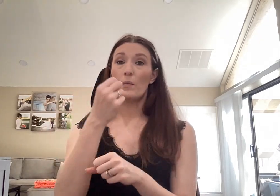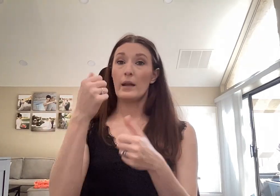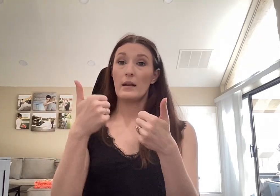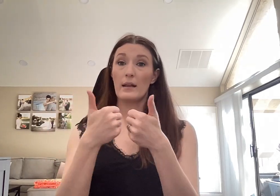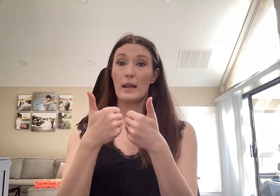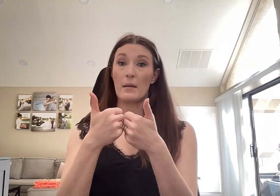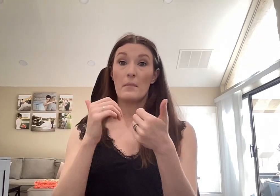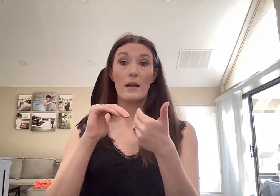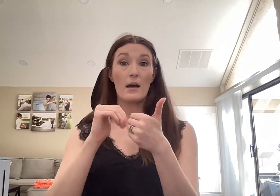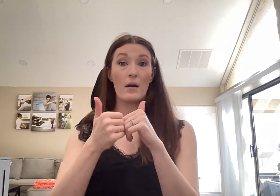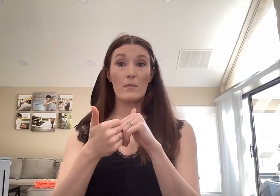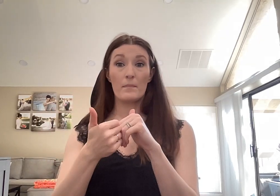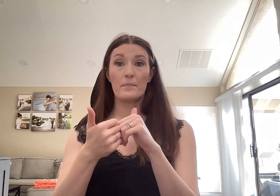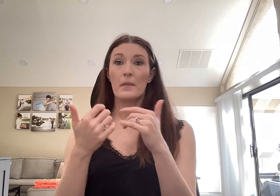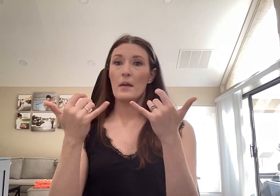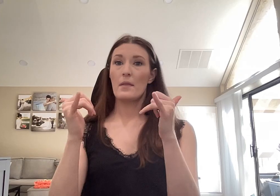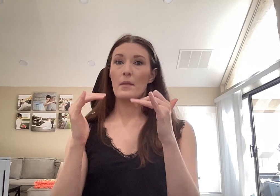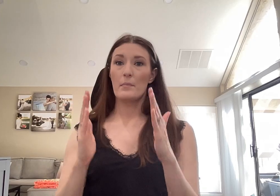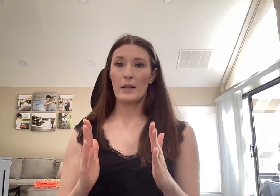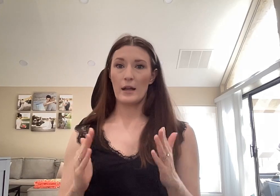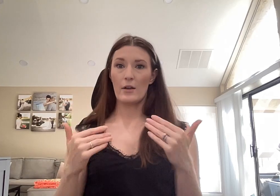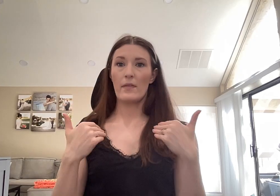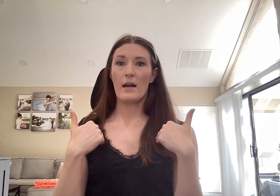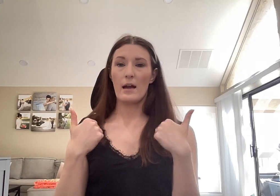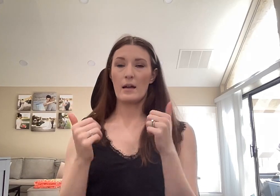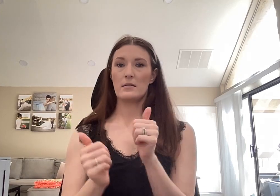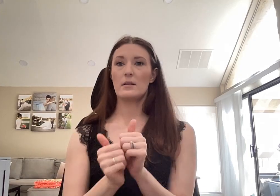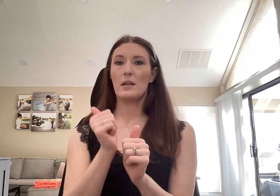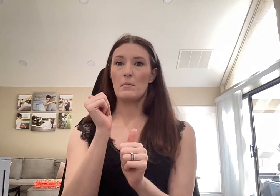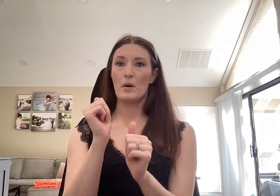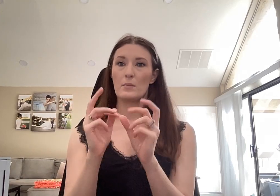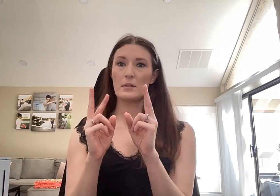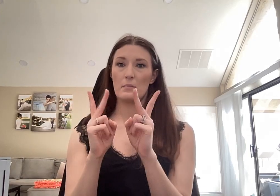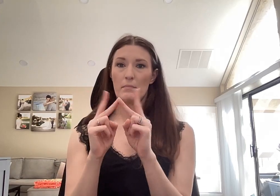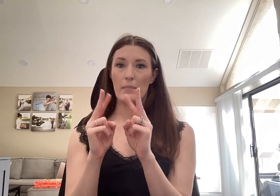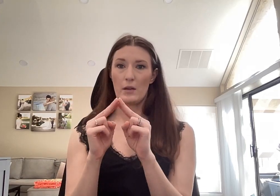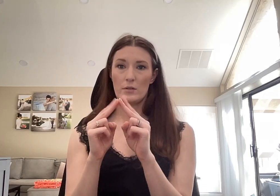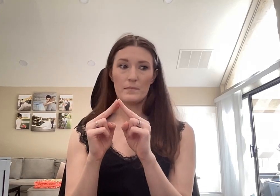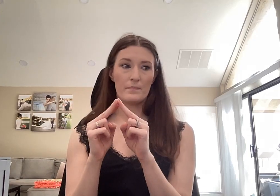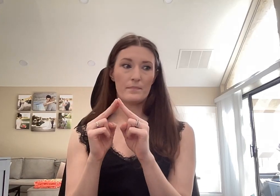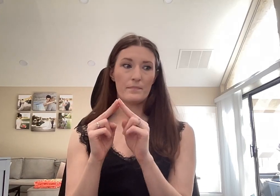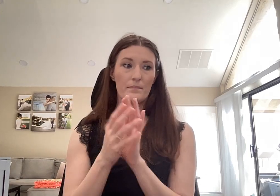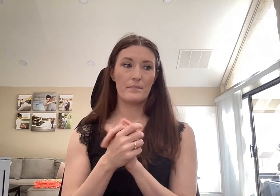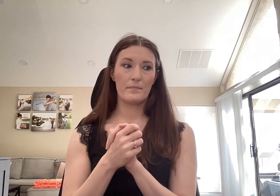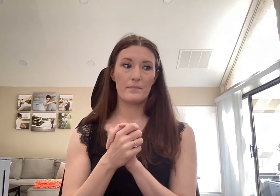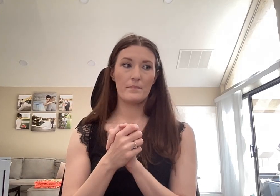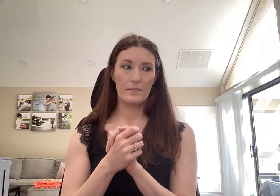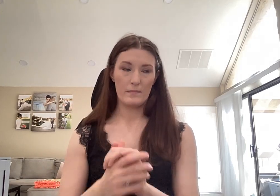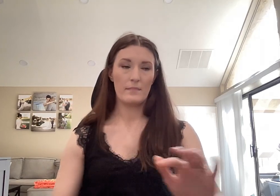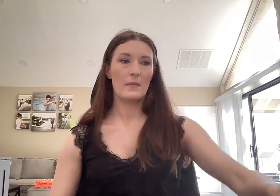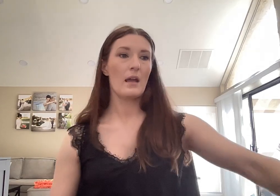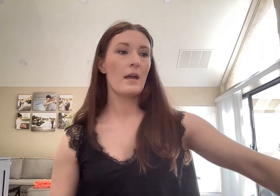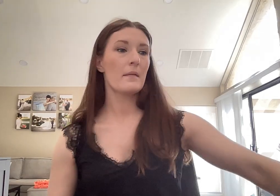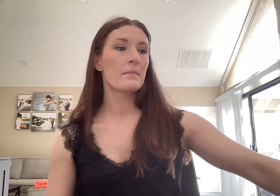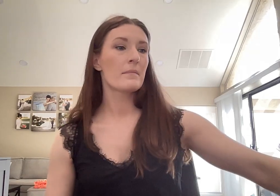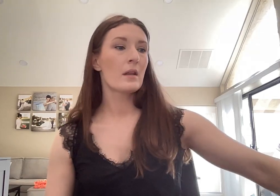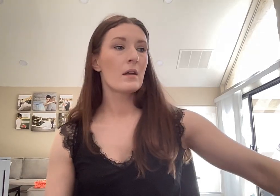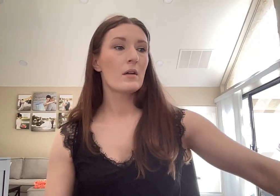Win game how? The player that has the most pairs. Okay.